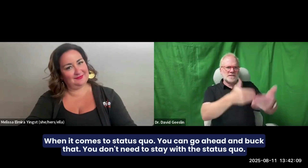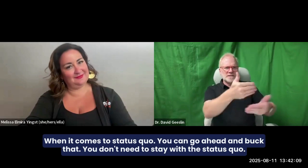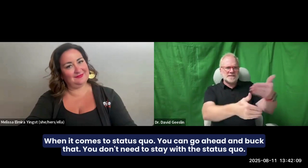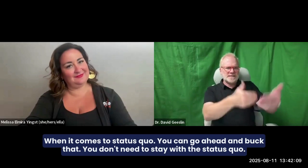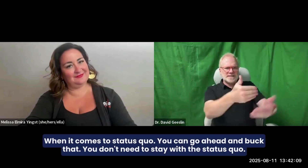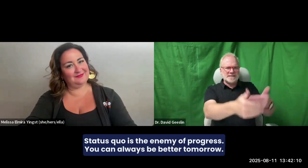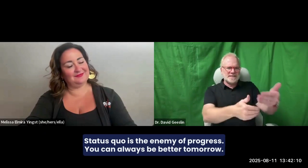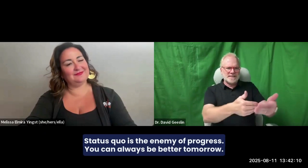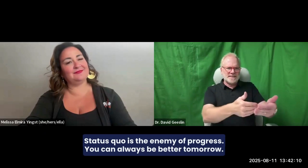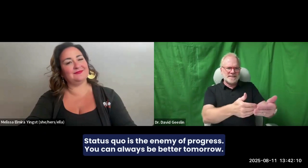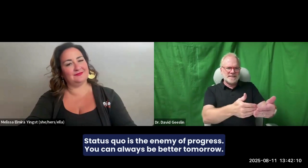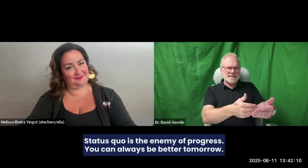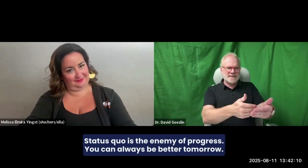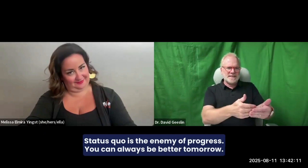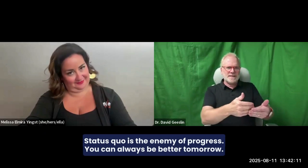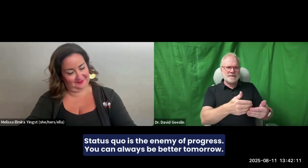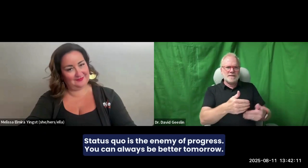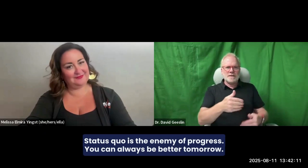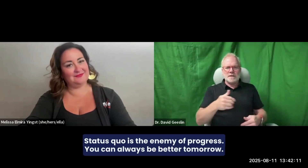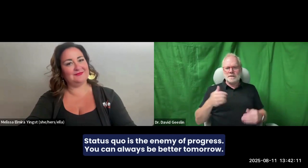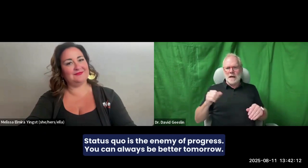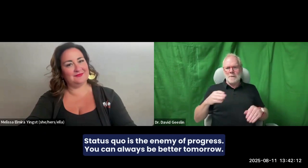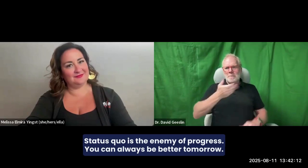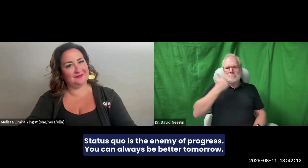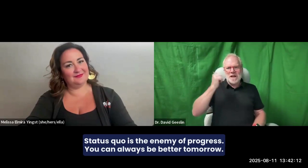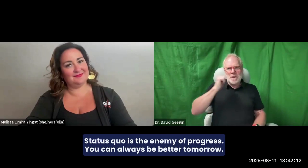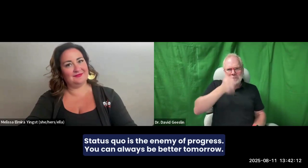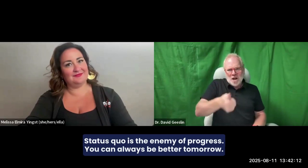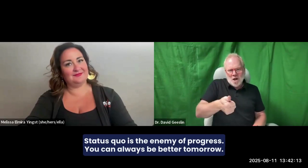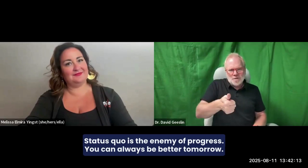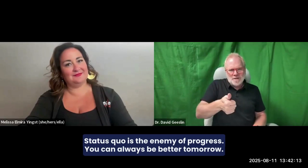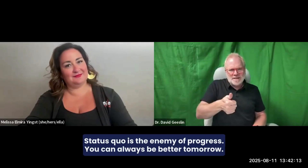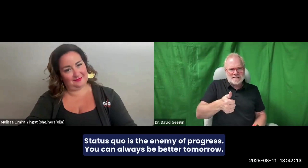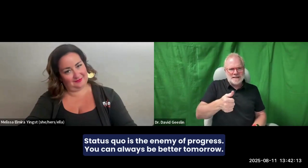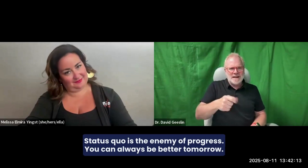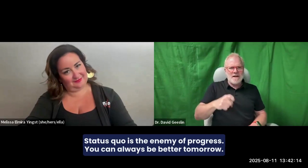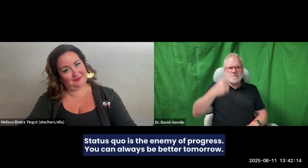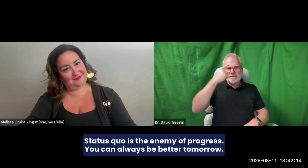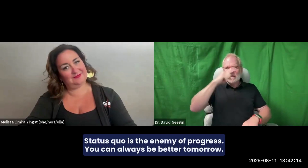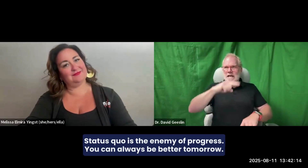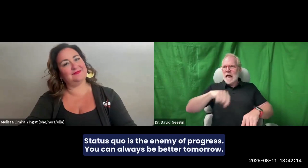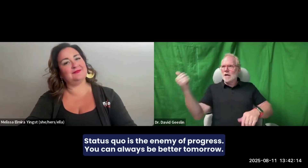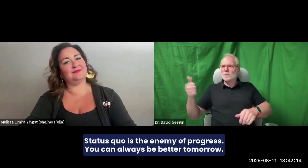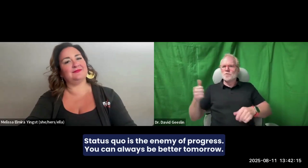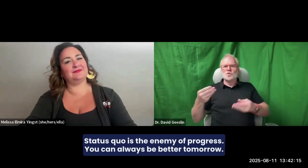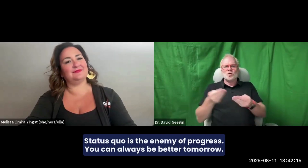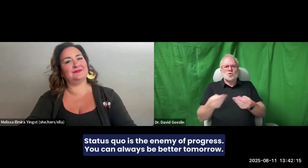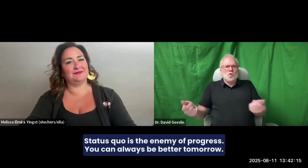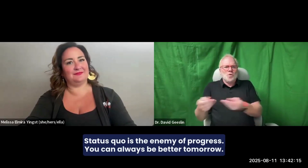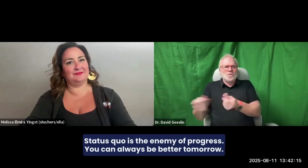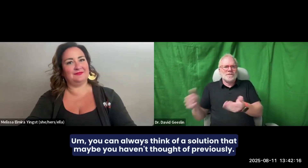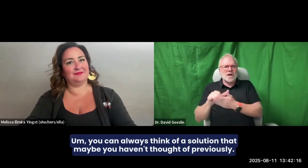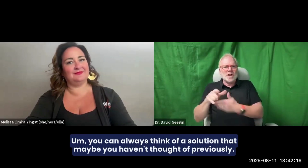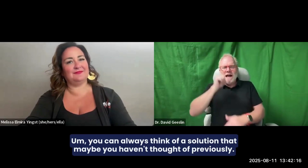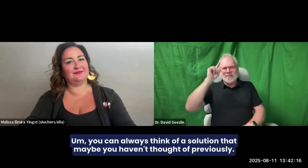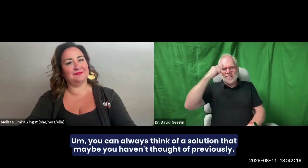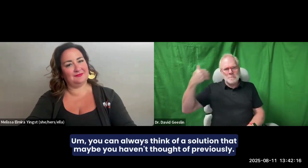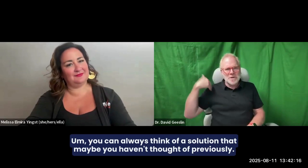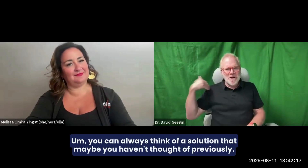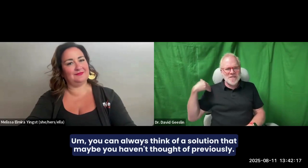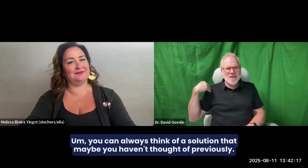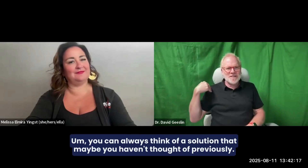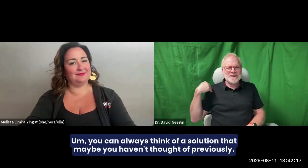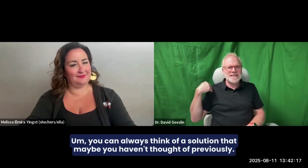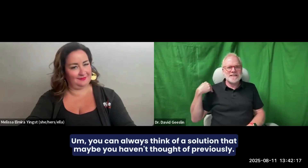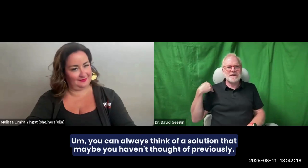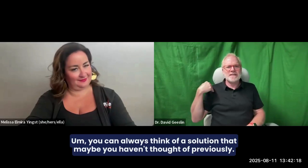status quo. Status quo is the enemy of progress. You can always be better tomorrow. You can always